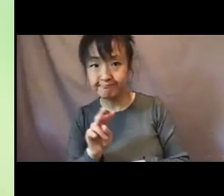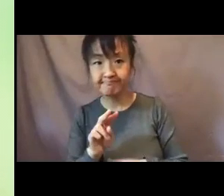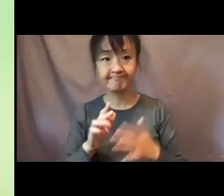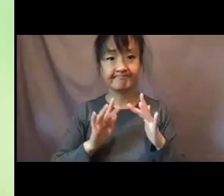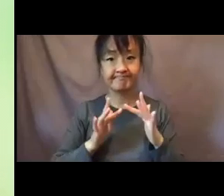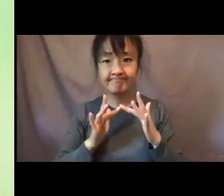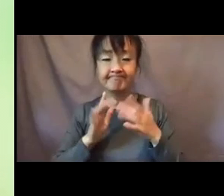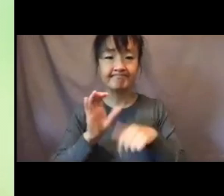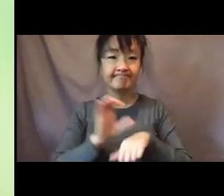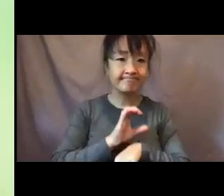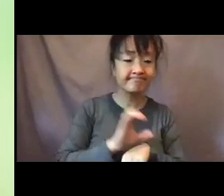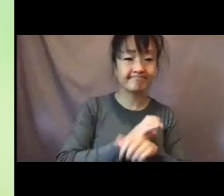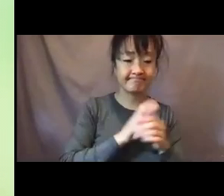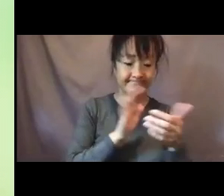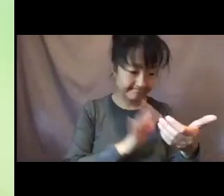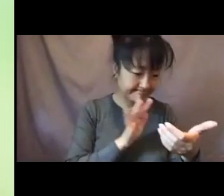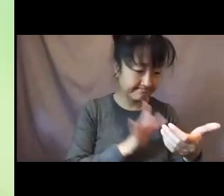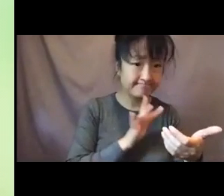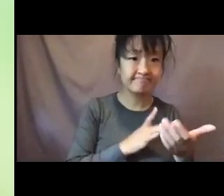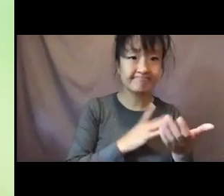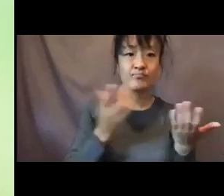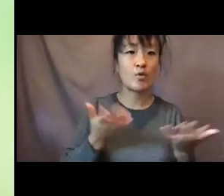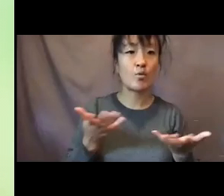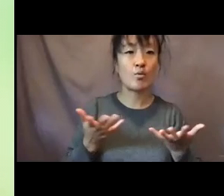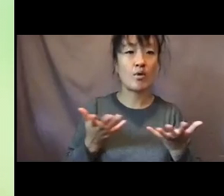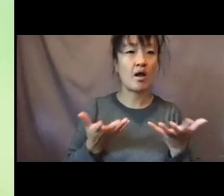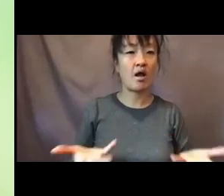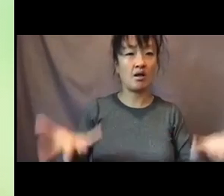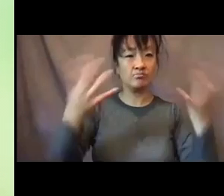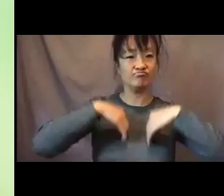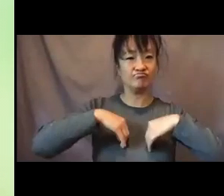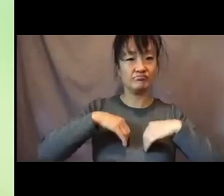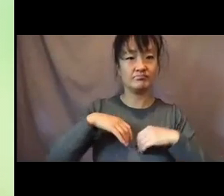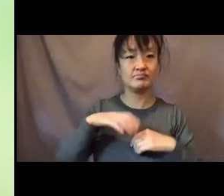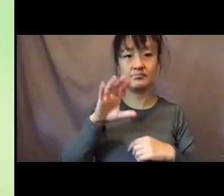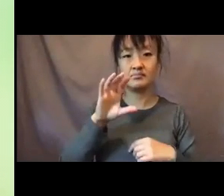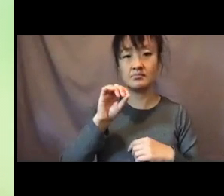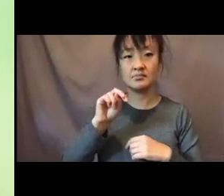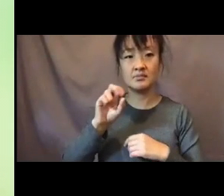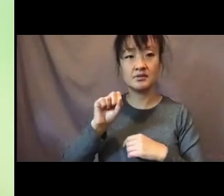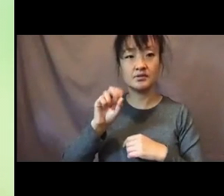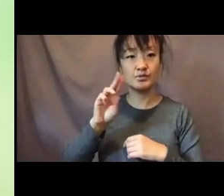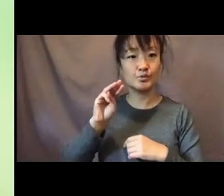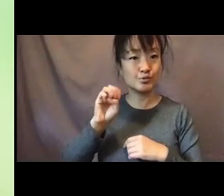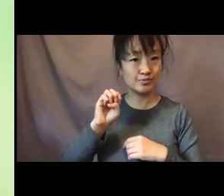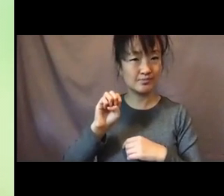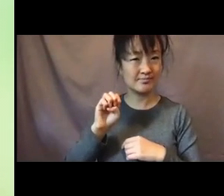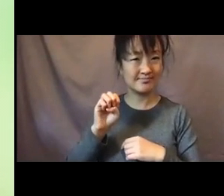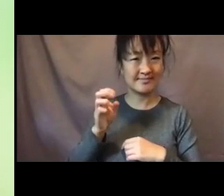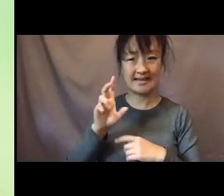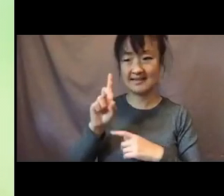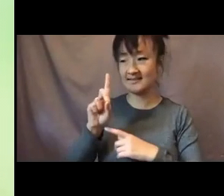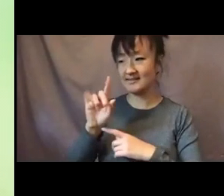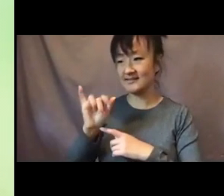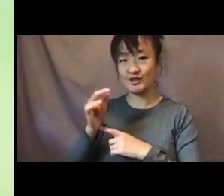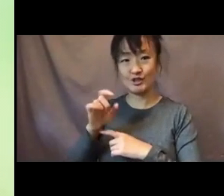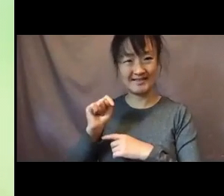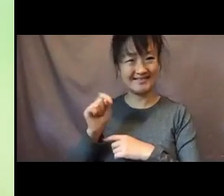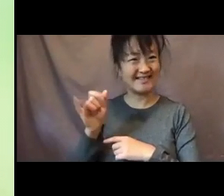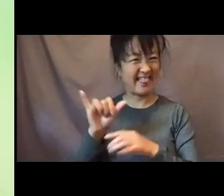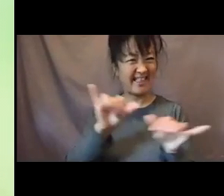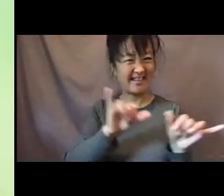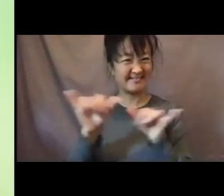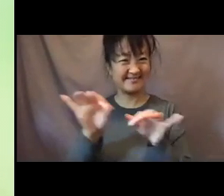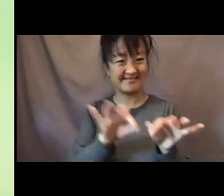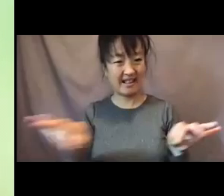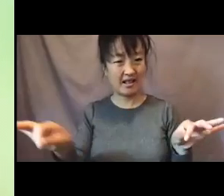what we get consumed by, right? Think of the language is so similar, right? Consume, digest, what is difficult to digest. And